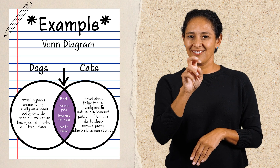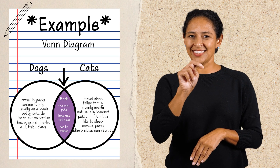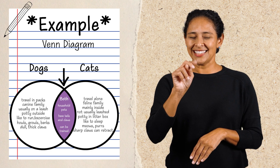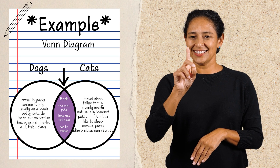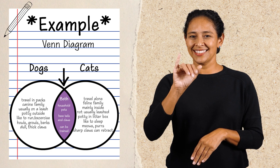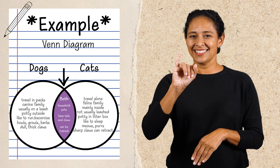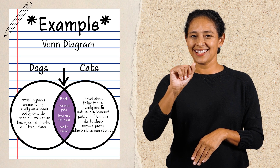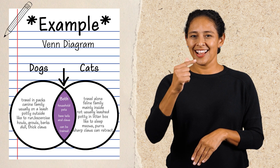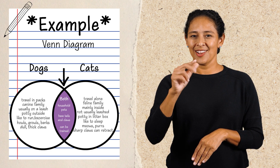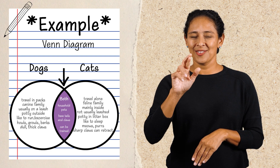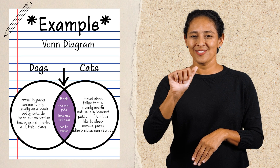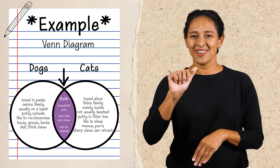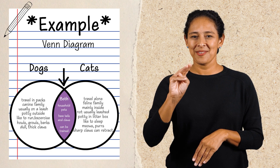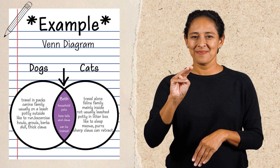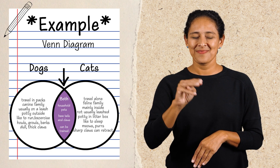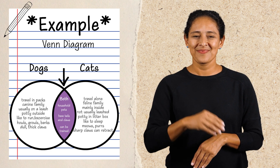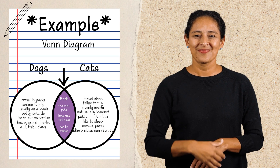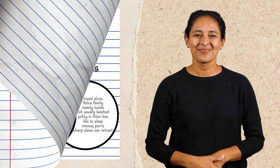Venn diagram.